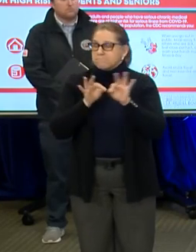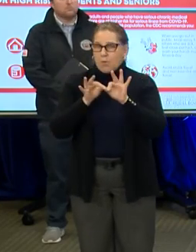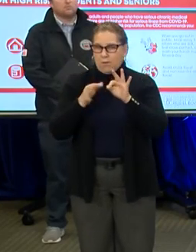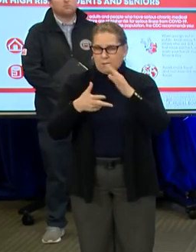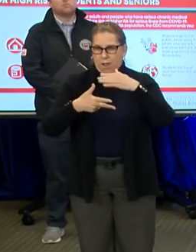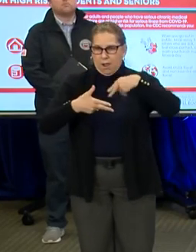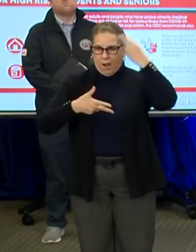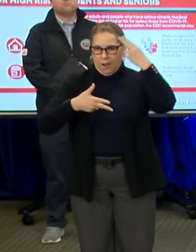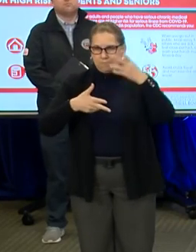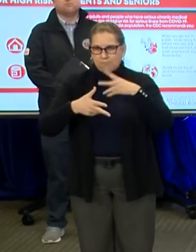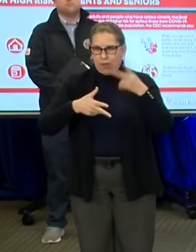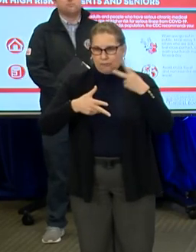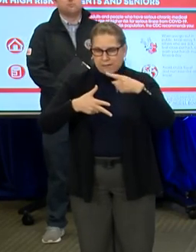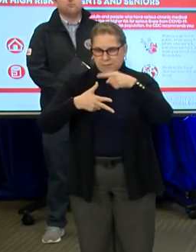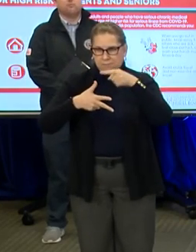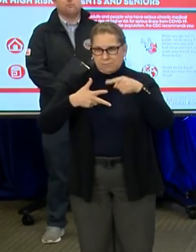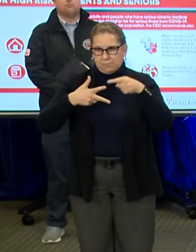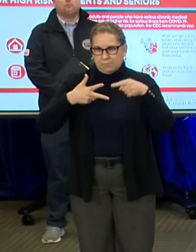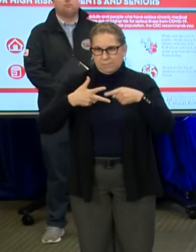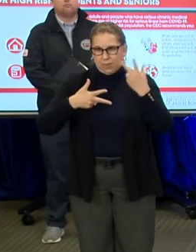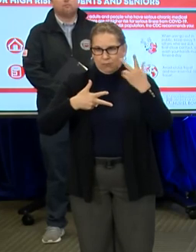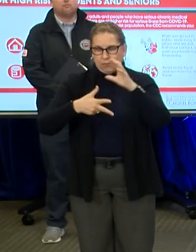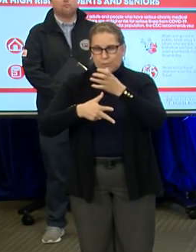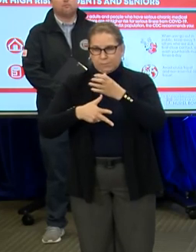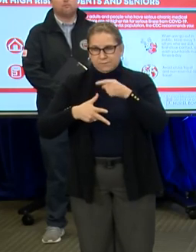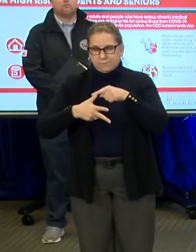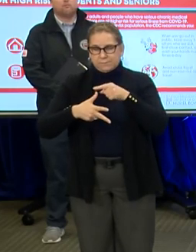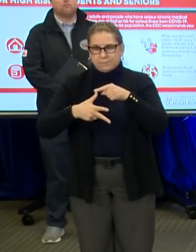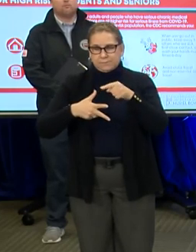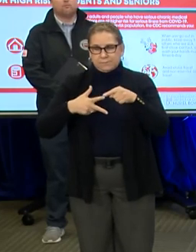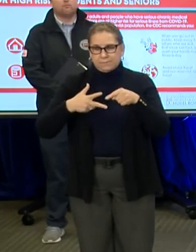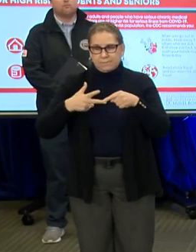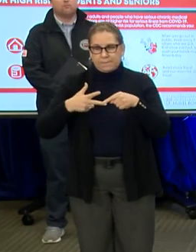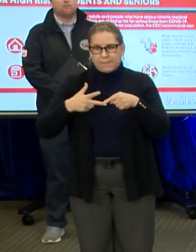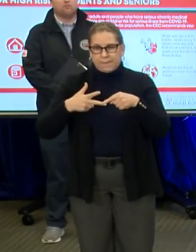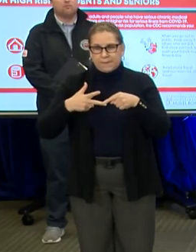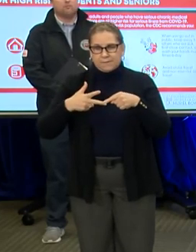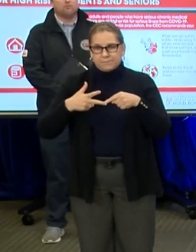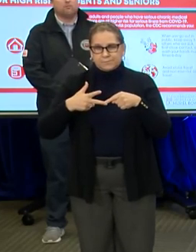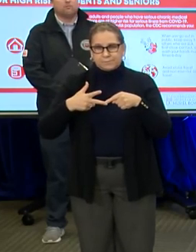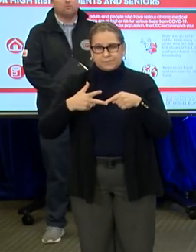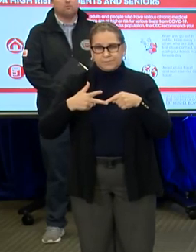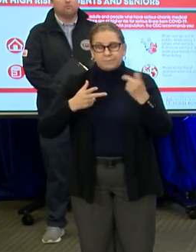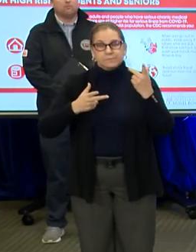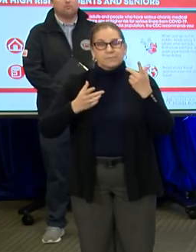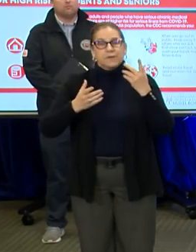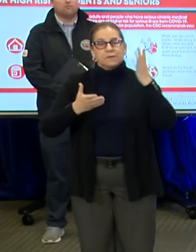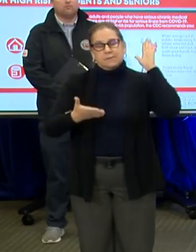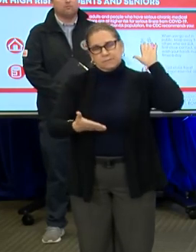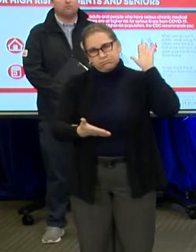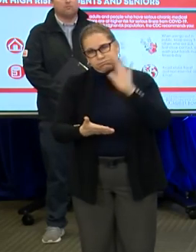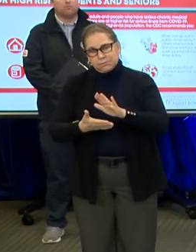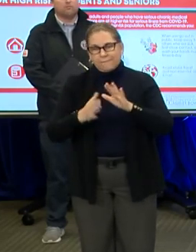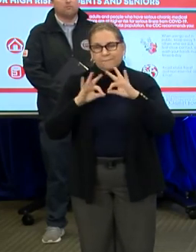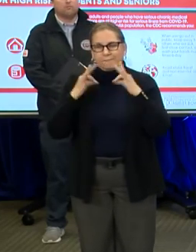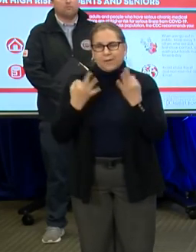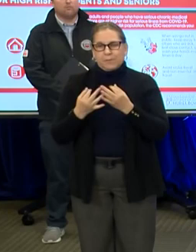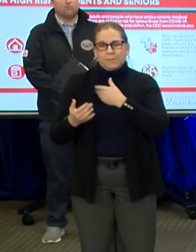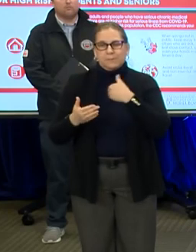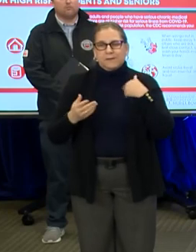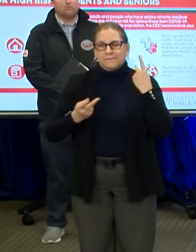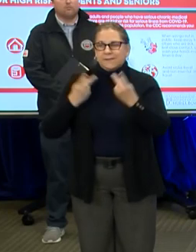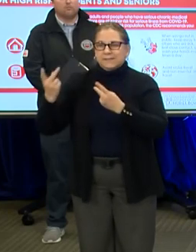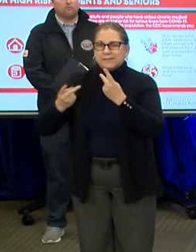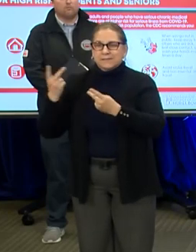number of visits by families to emergency departments for COVID-19 testing, Children's National Health System opened a